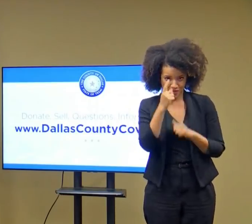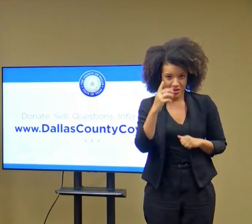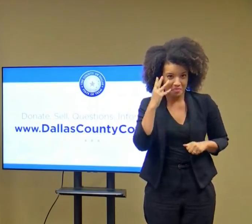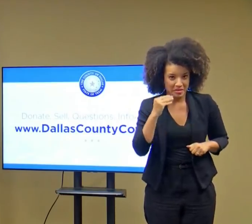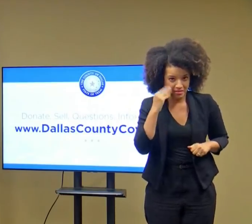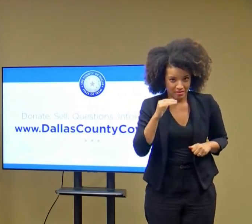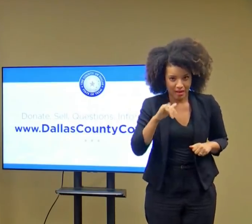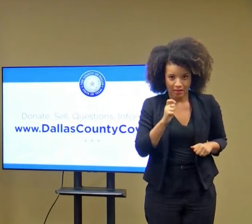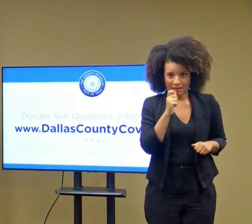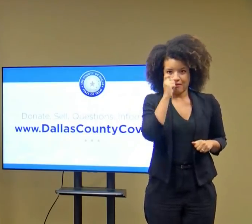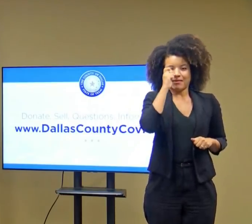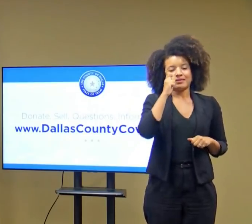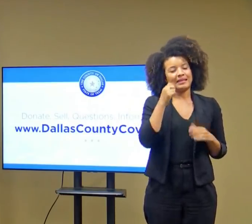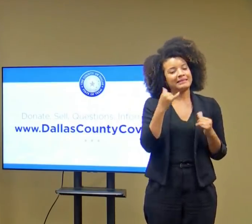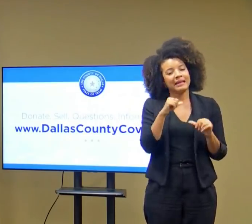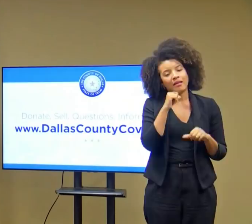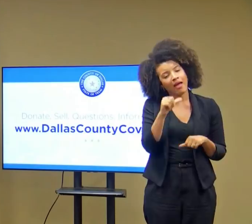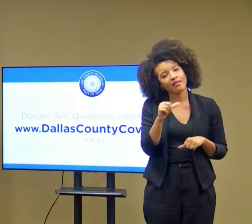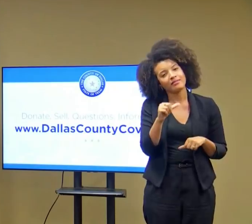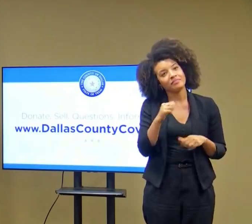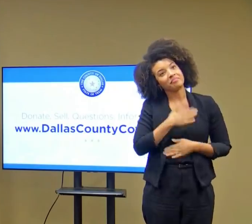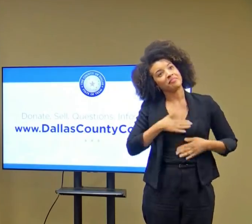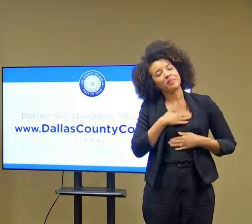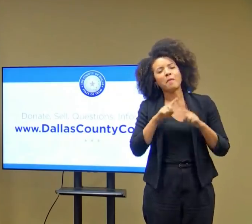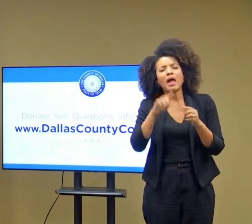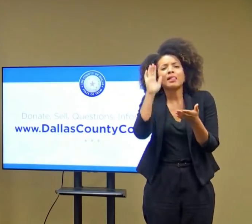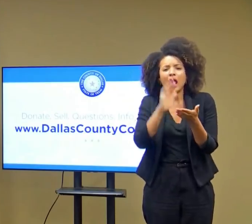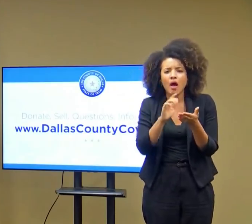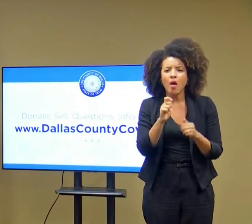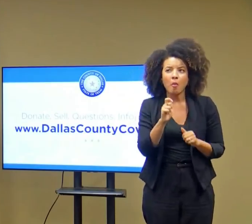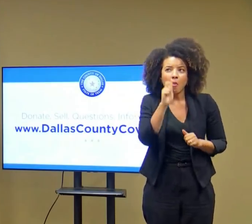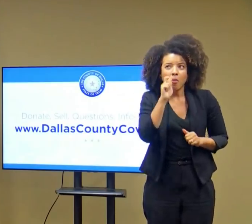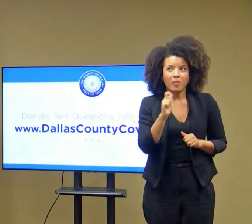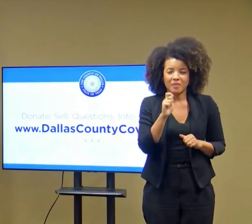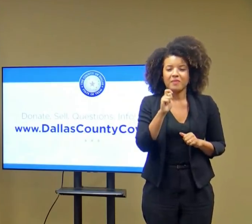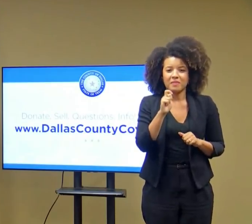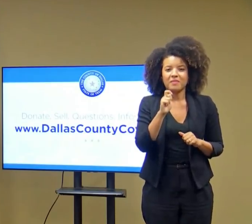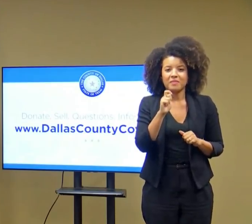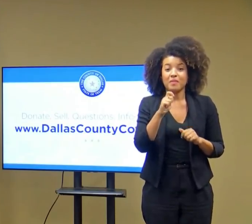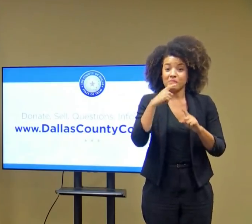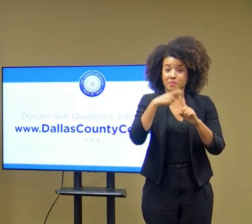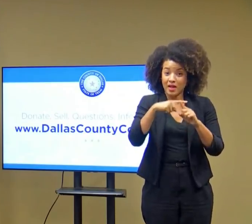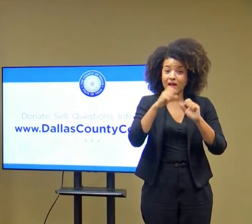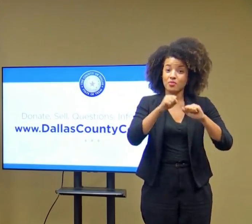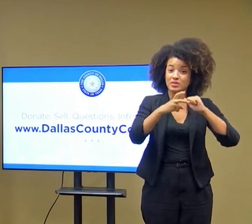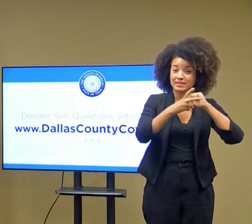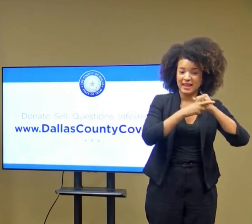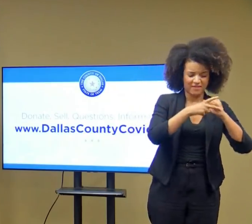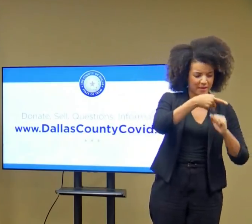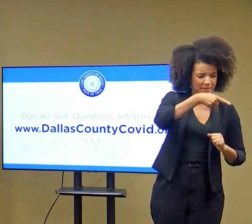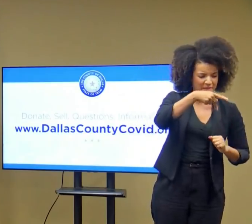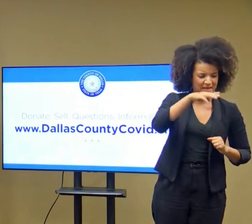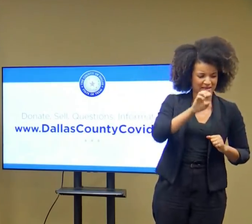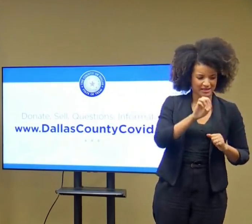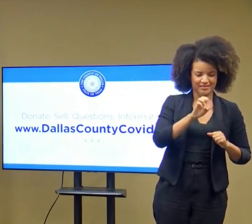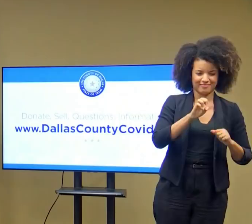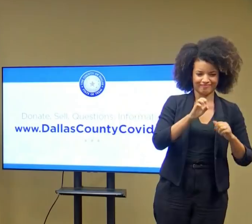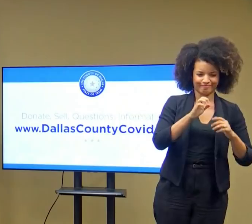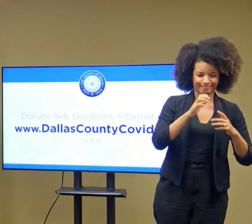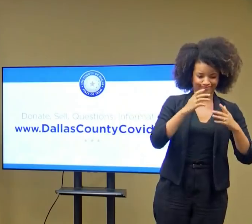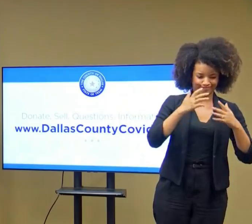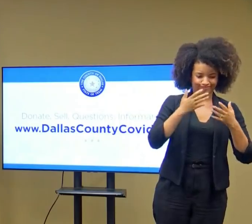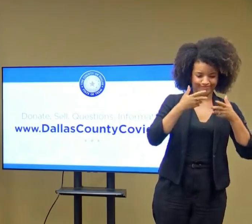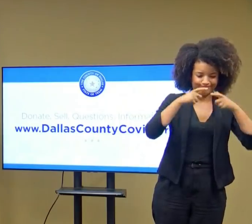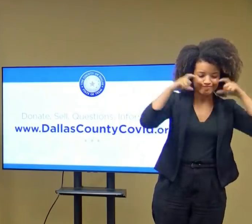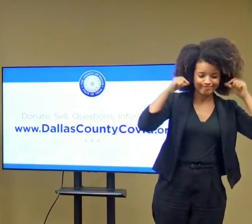done. Still not pleasant, but less painful. And it will save us on the personal protective equipment that we need. So that is very good news.